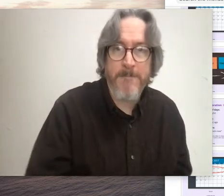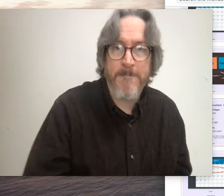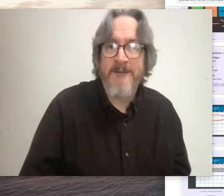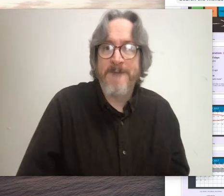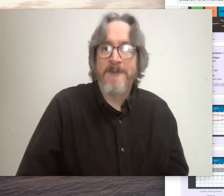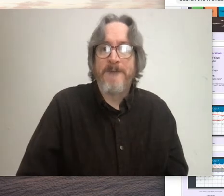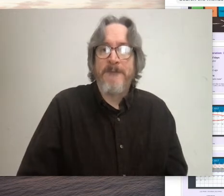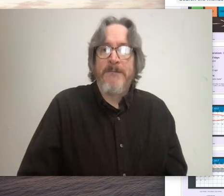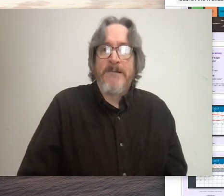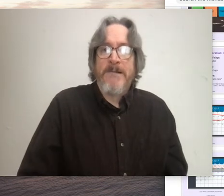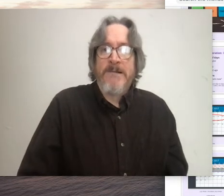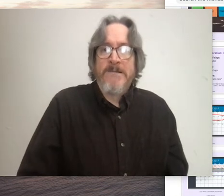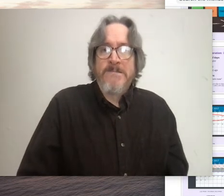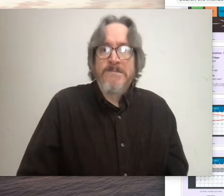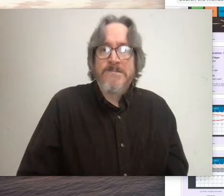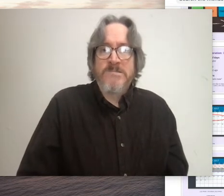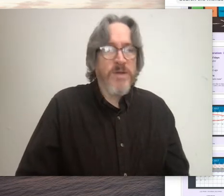Okay.